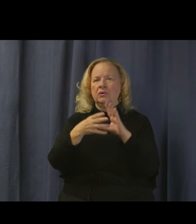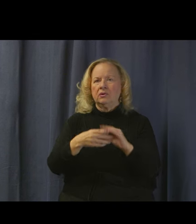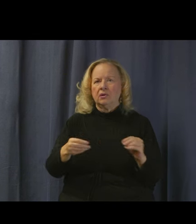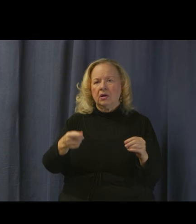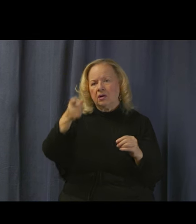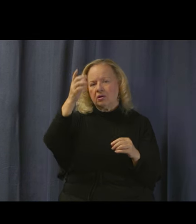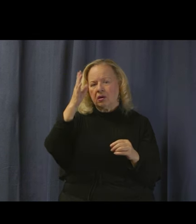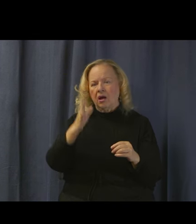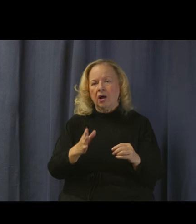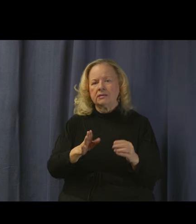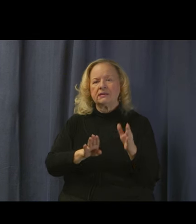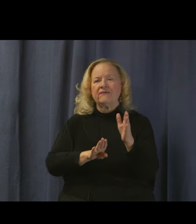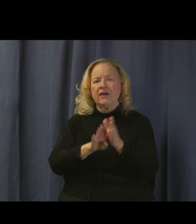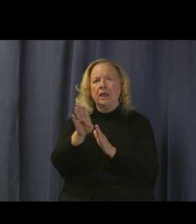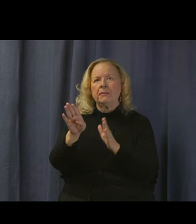story that God is developing here. But I want to start with the end of last week's Torah portion, which is the